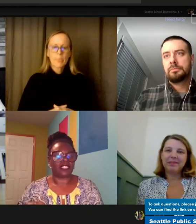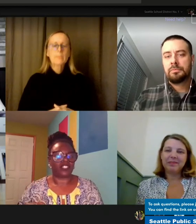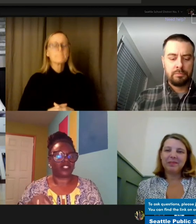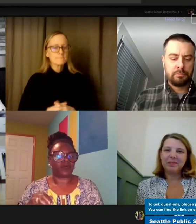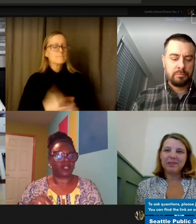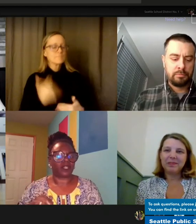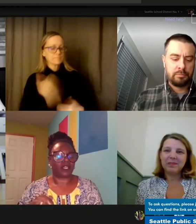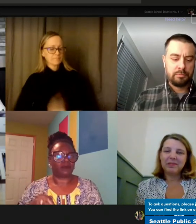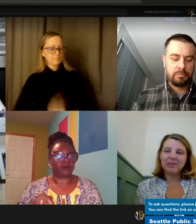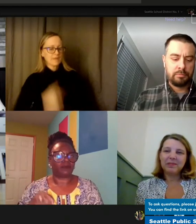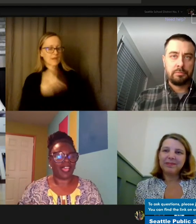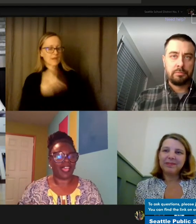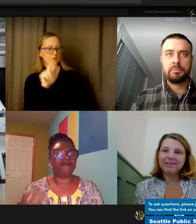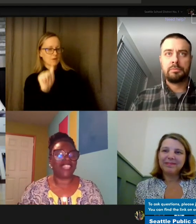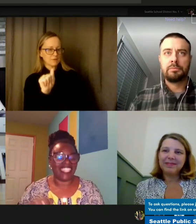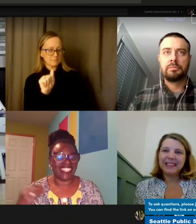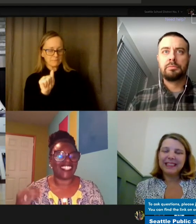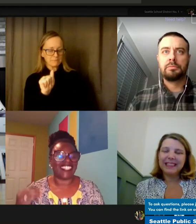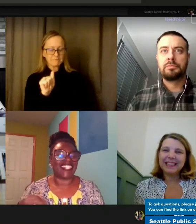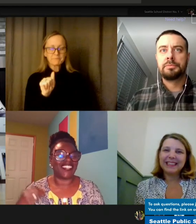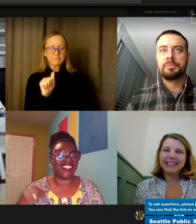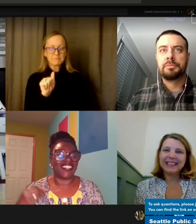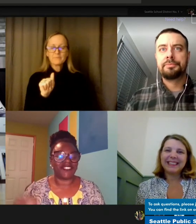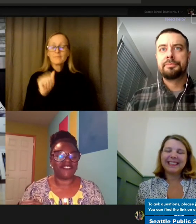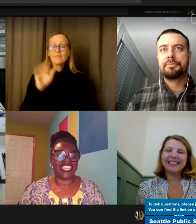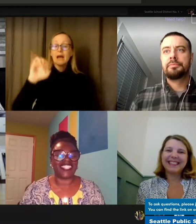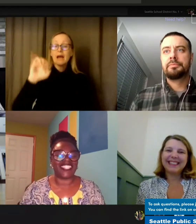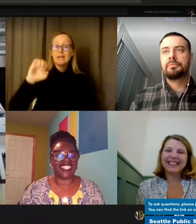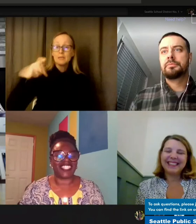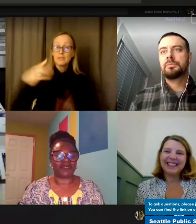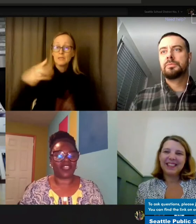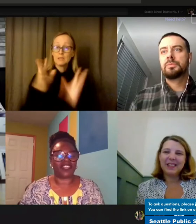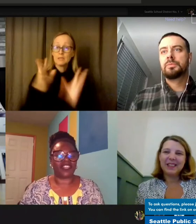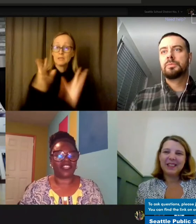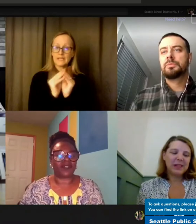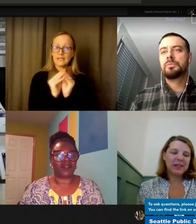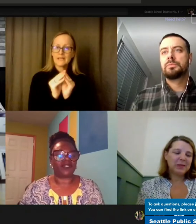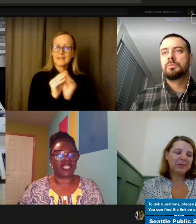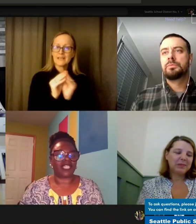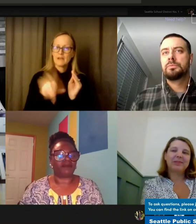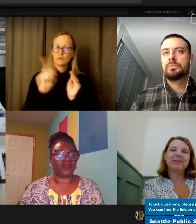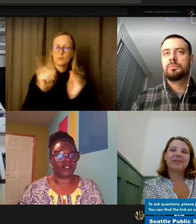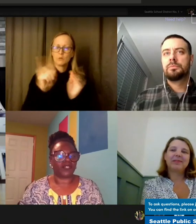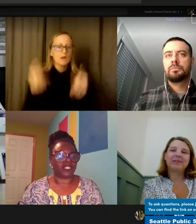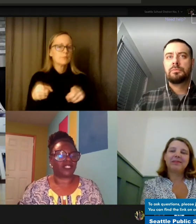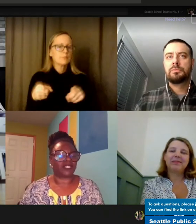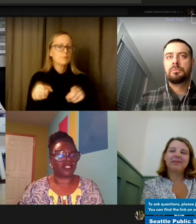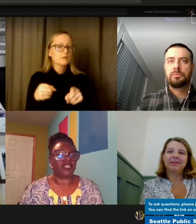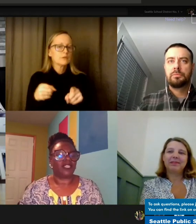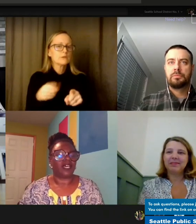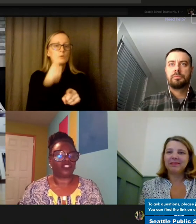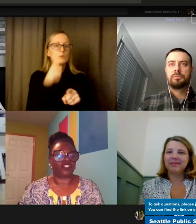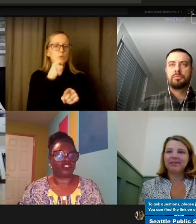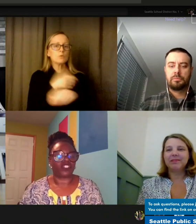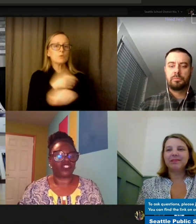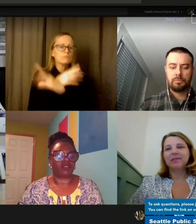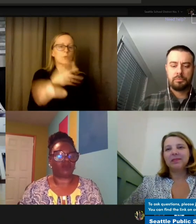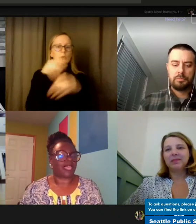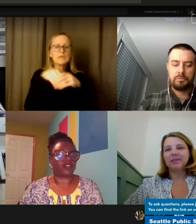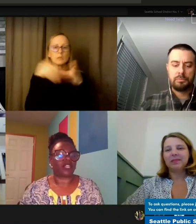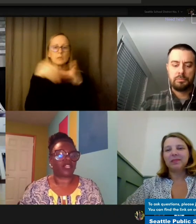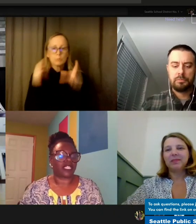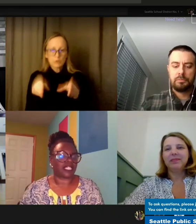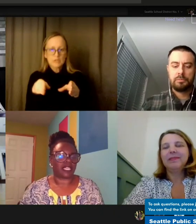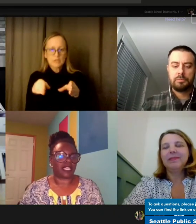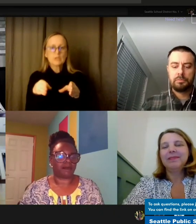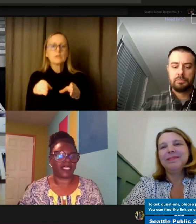decisions, IEP meetings, sorry, or where we're making those decisions regarding remote and in-person instruction and where that learning